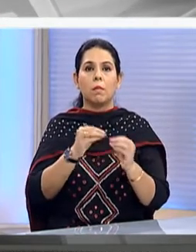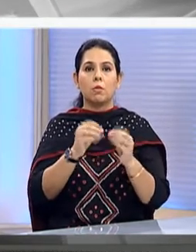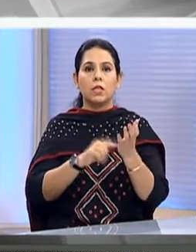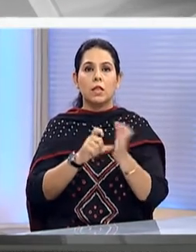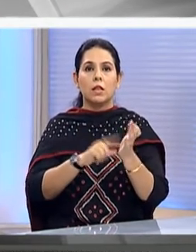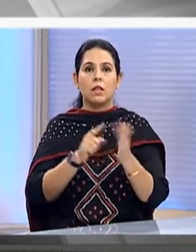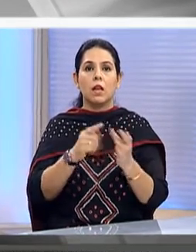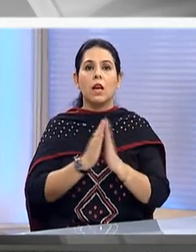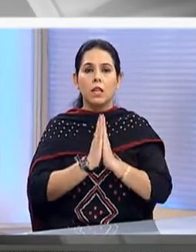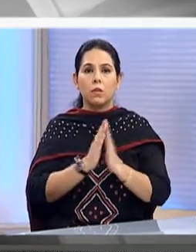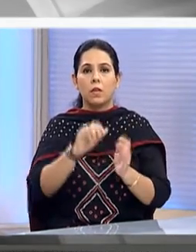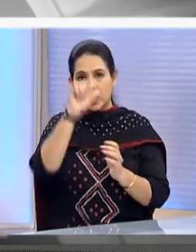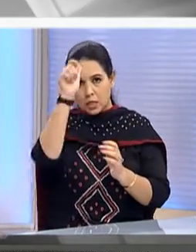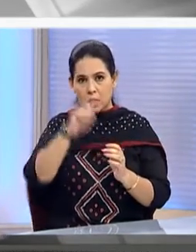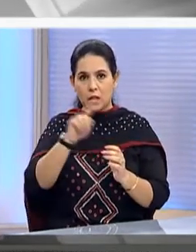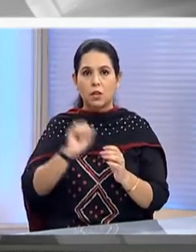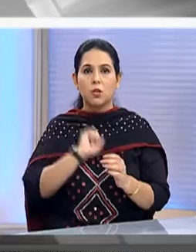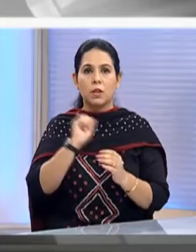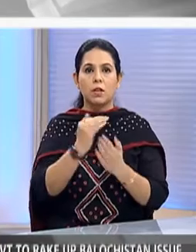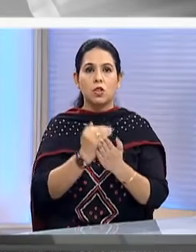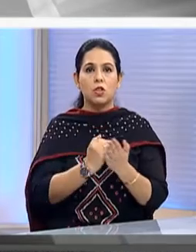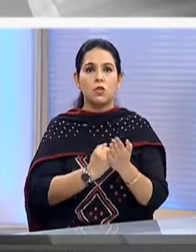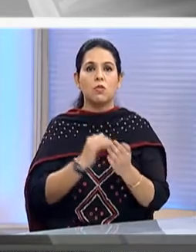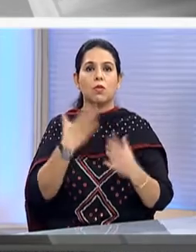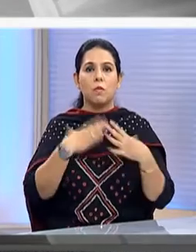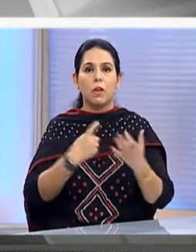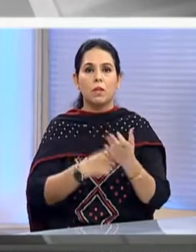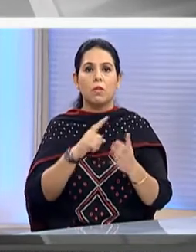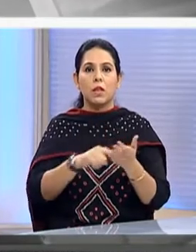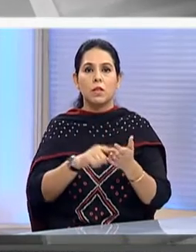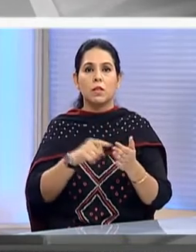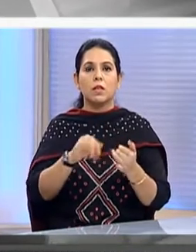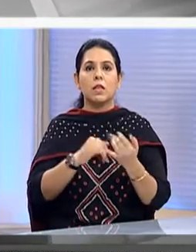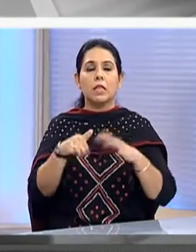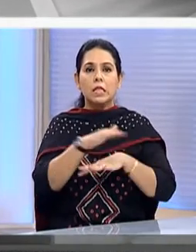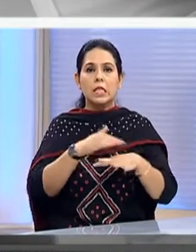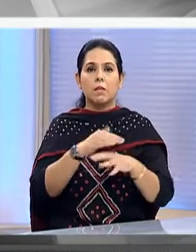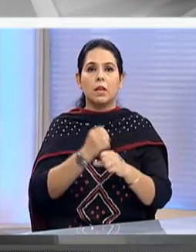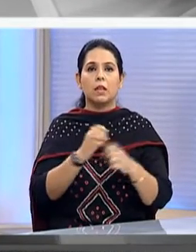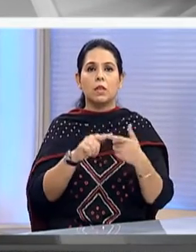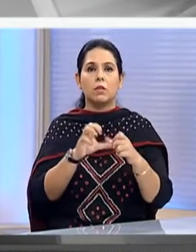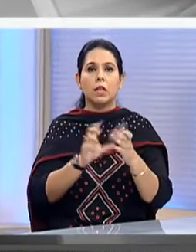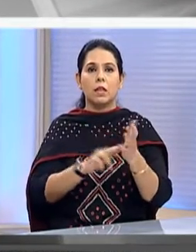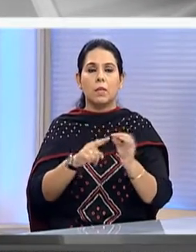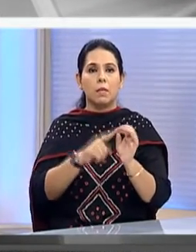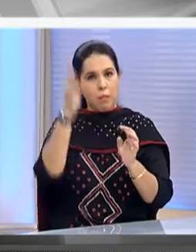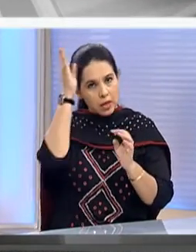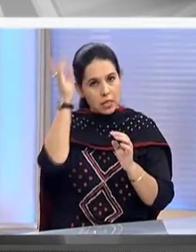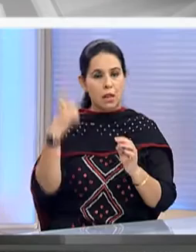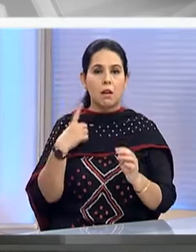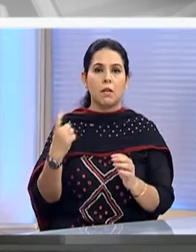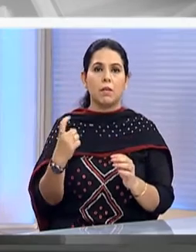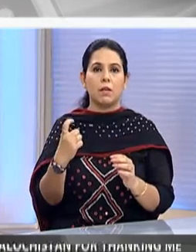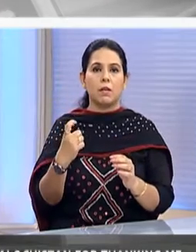on Balochistan and requested India to raise the issue of human rights violations and systematic genocide by the